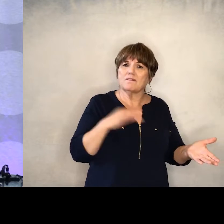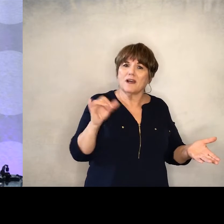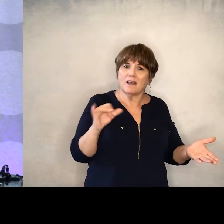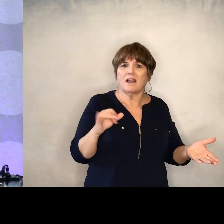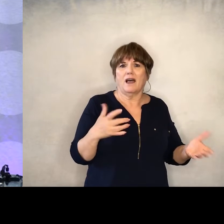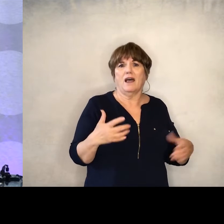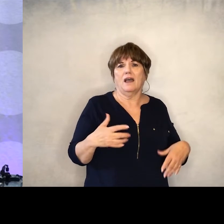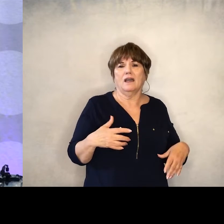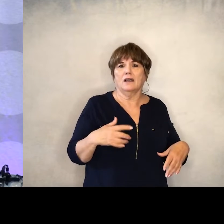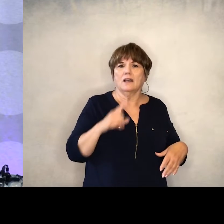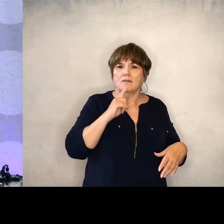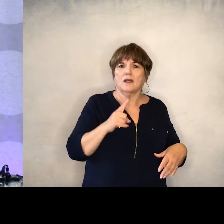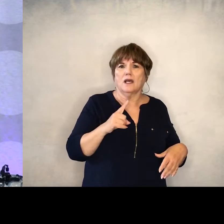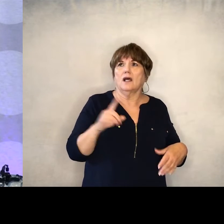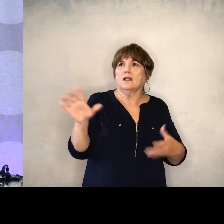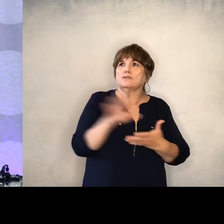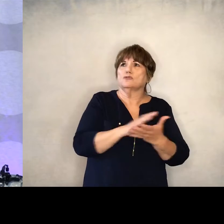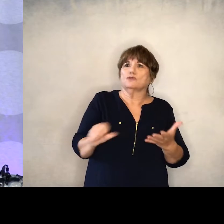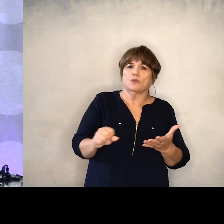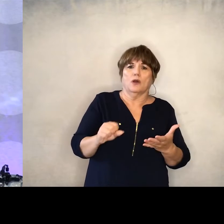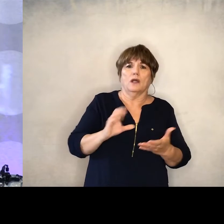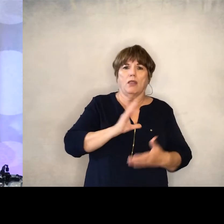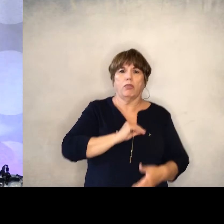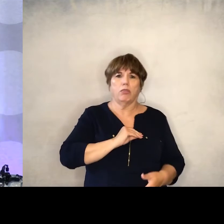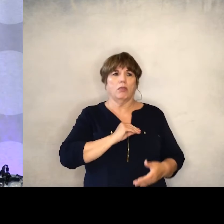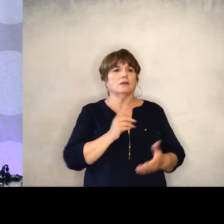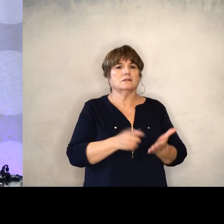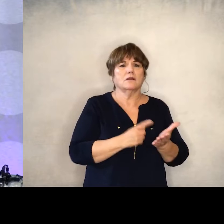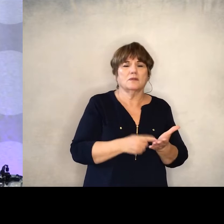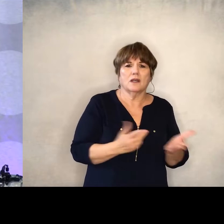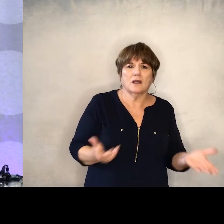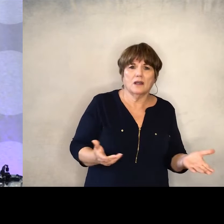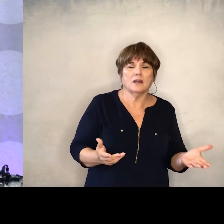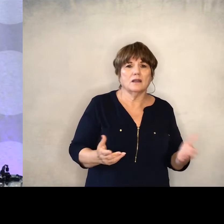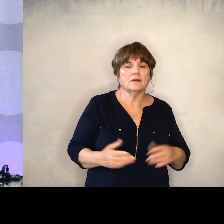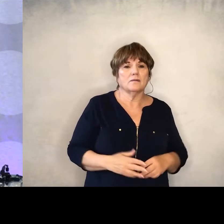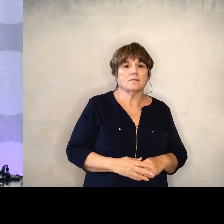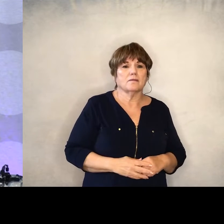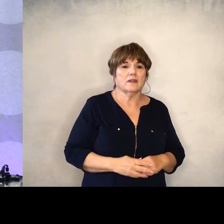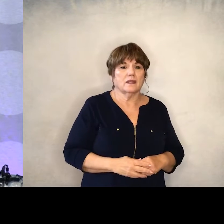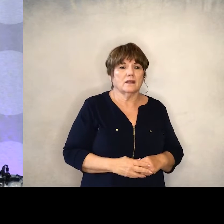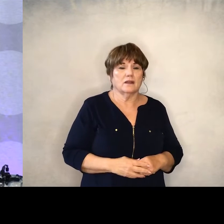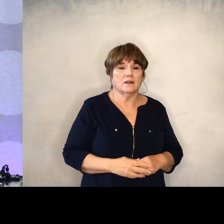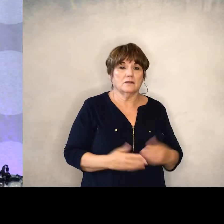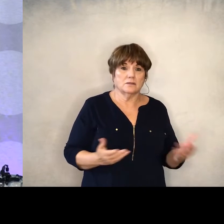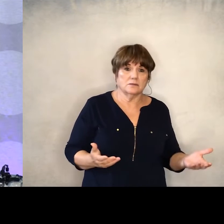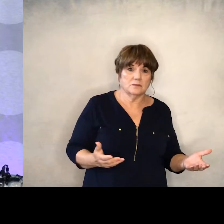or destroyed. And it's not even that we see the good.